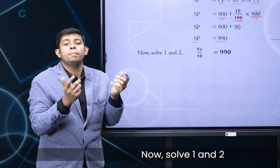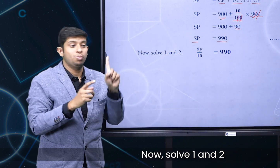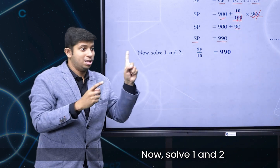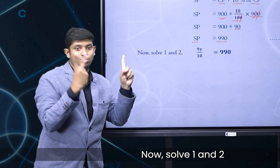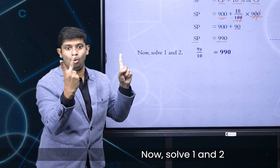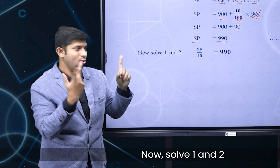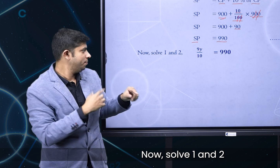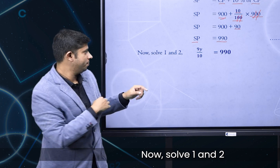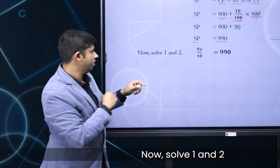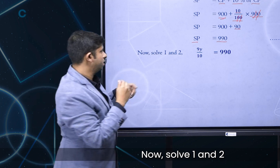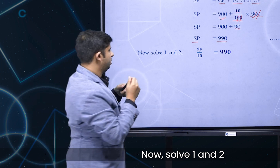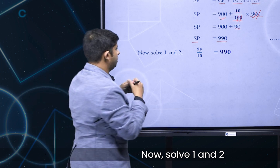Now solve 1 and 2.